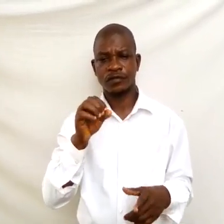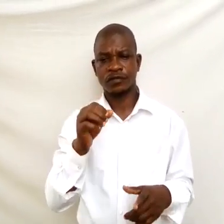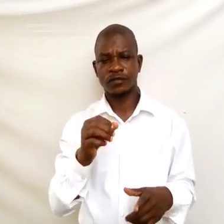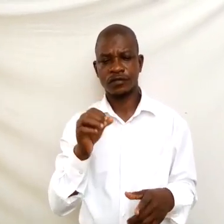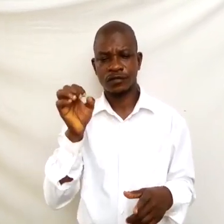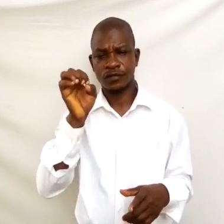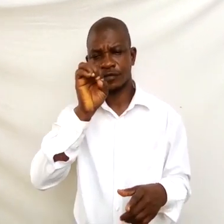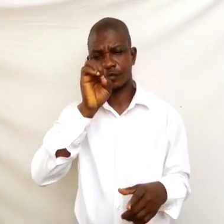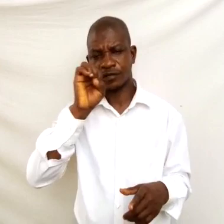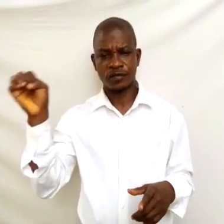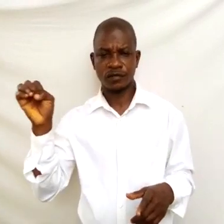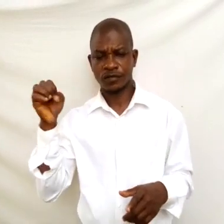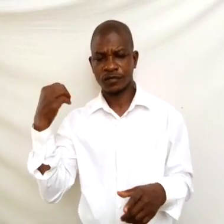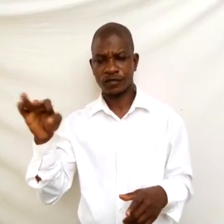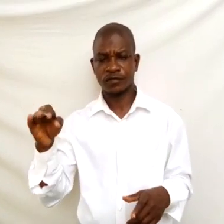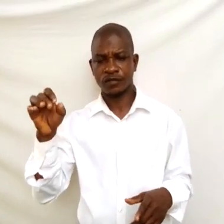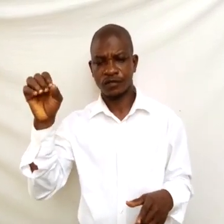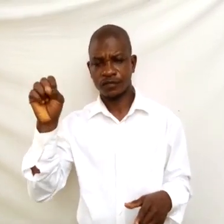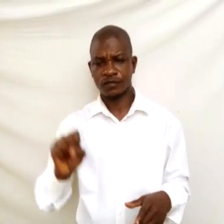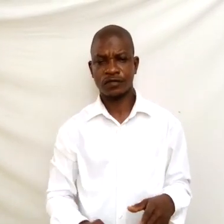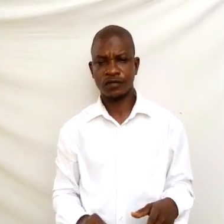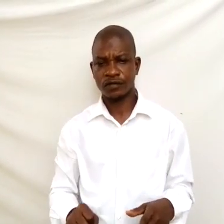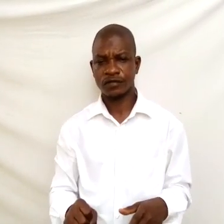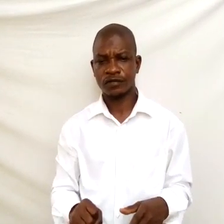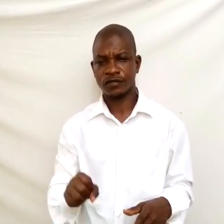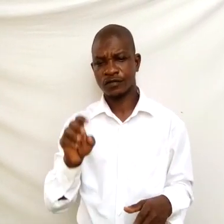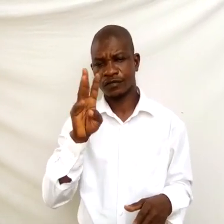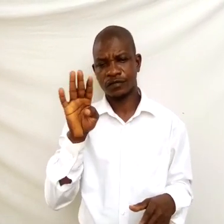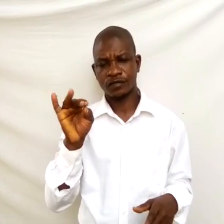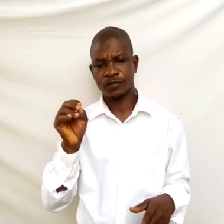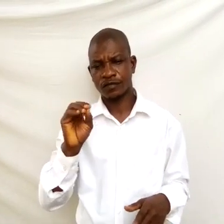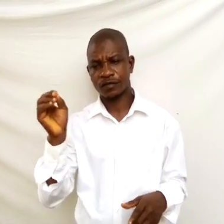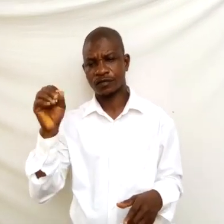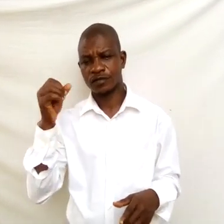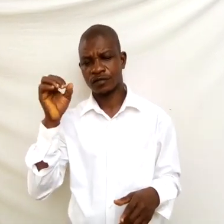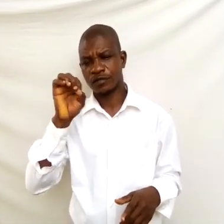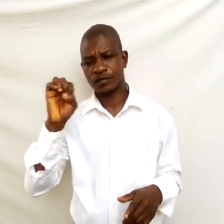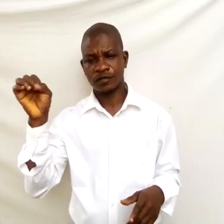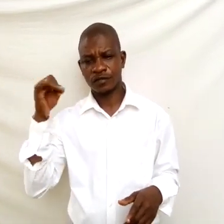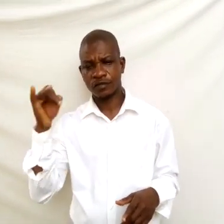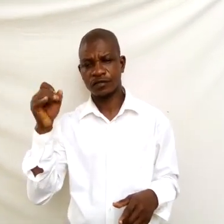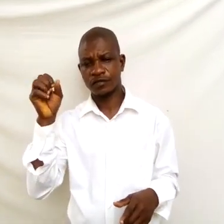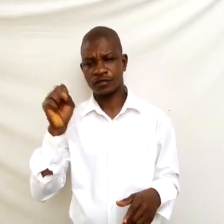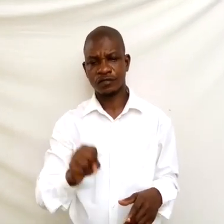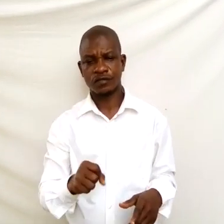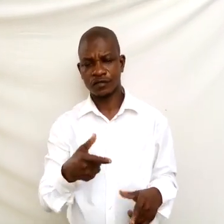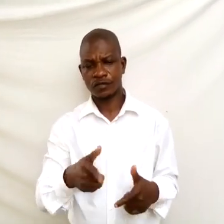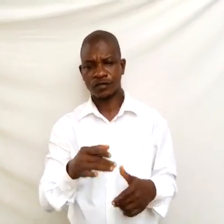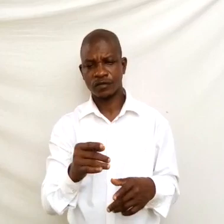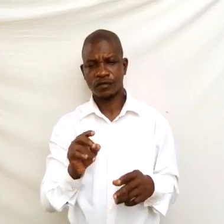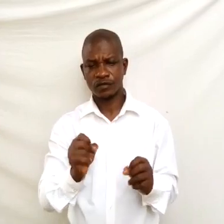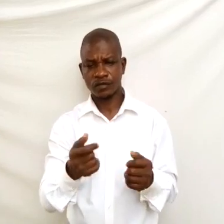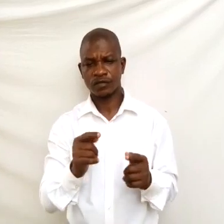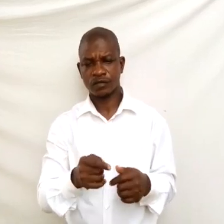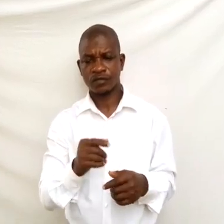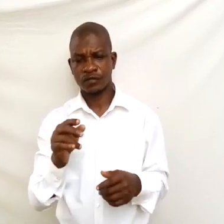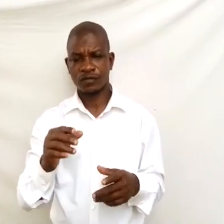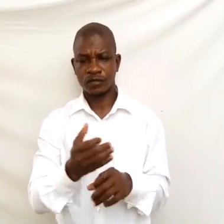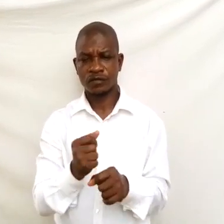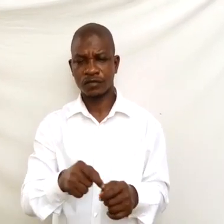of south. That is 40 degrees east of south. So let's quickly take this question before I come back for the